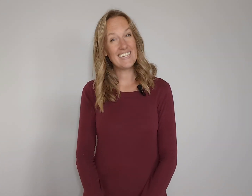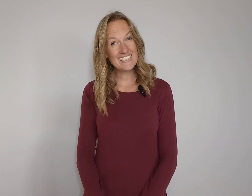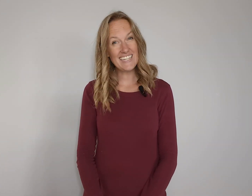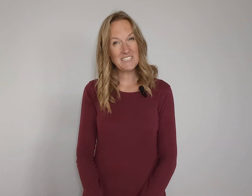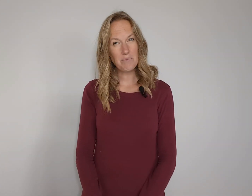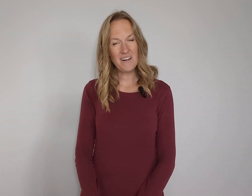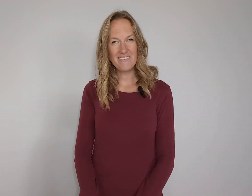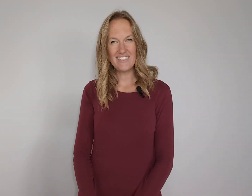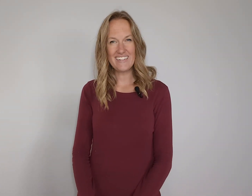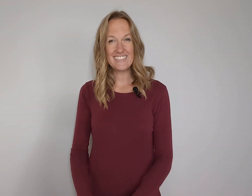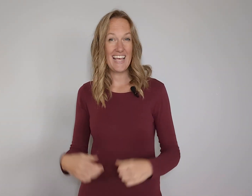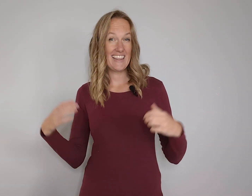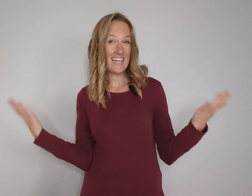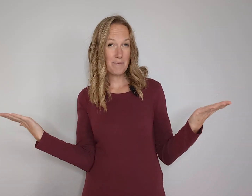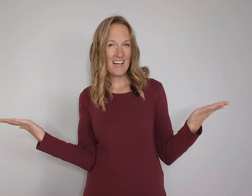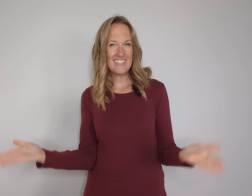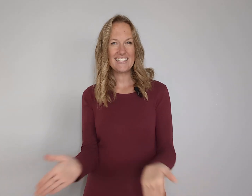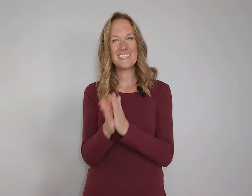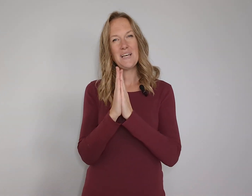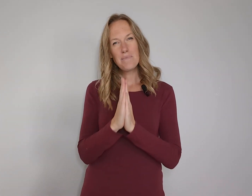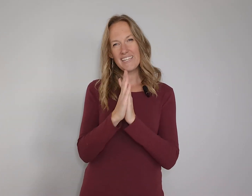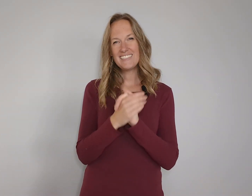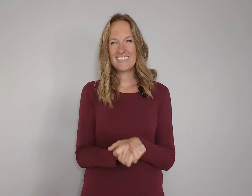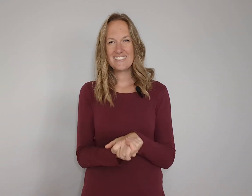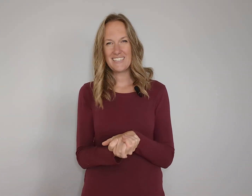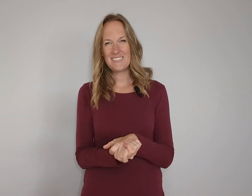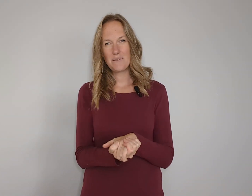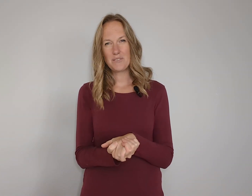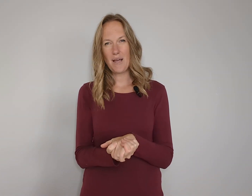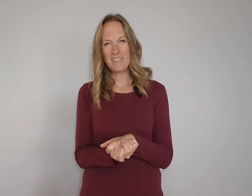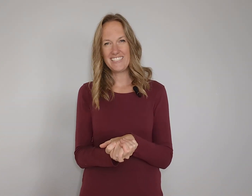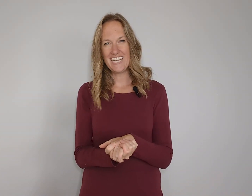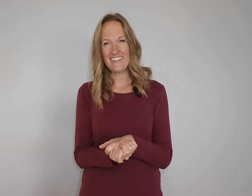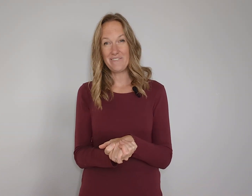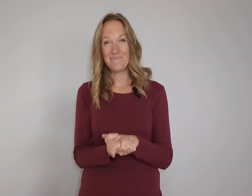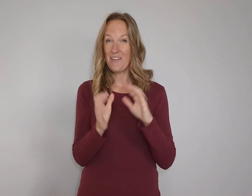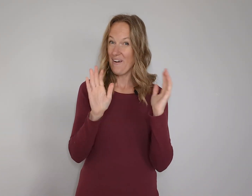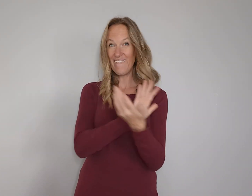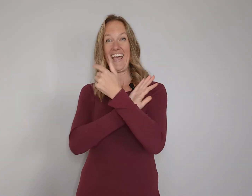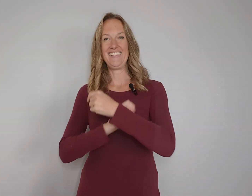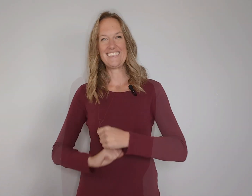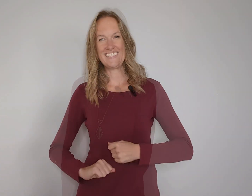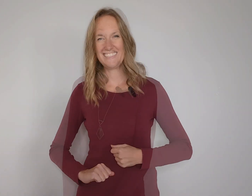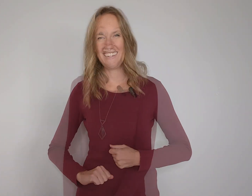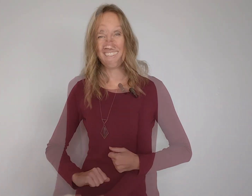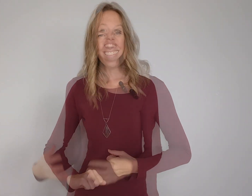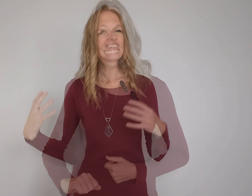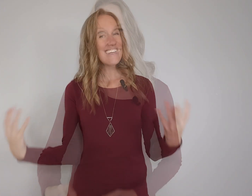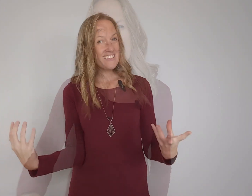is a link to print off the lyrics. And last but not least, please consider subscribing to the channel. Okay, let's get started. So the great thing